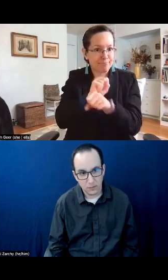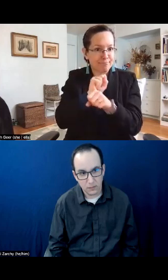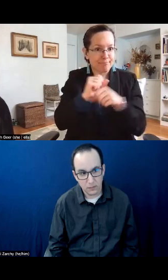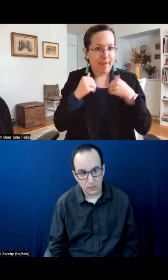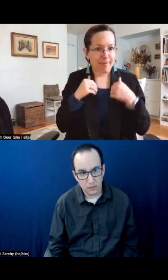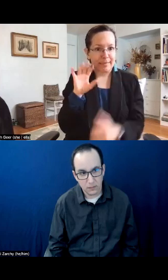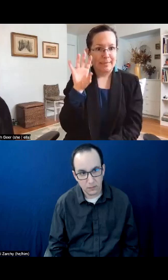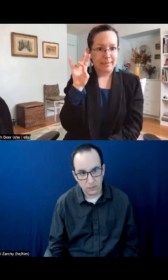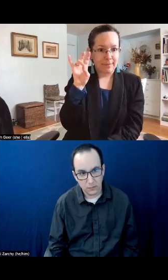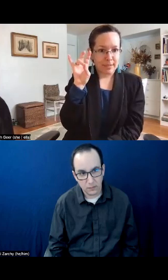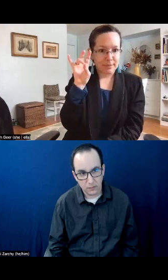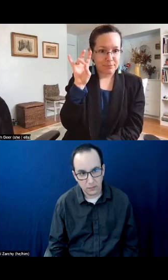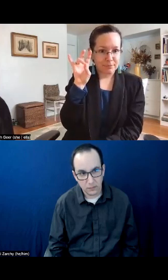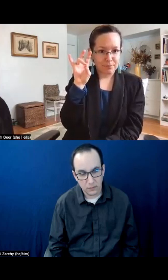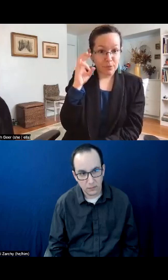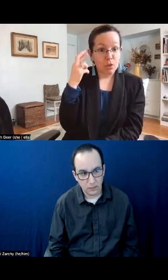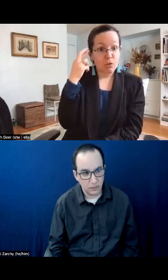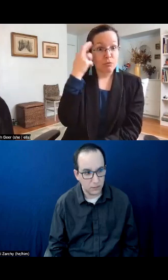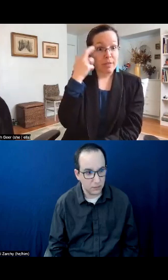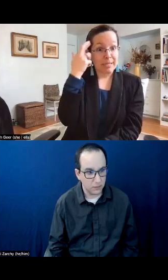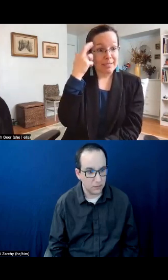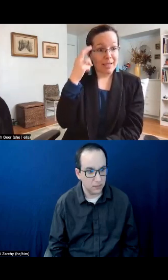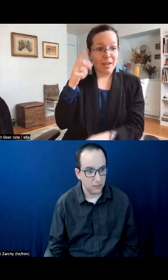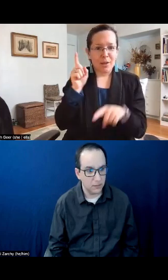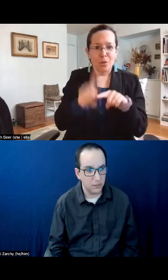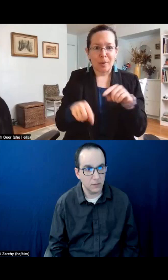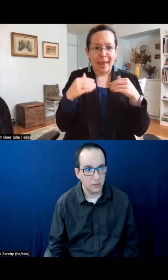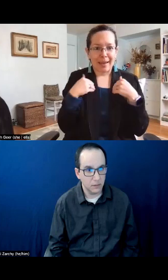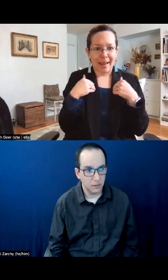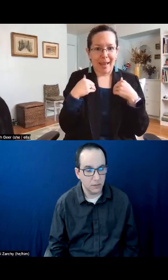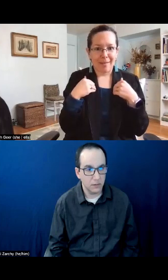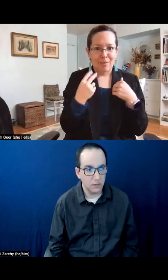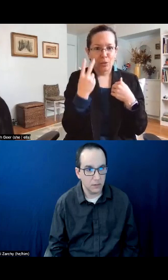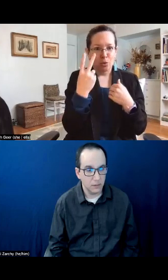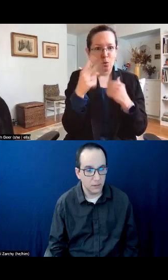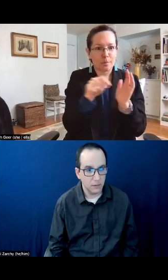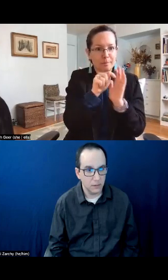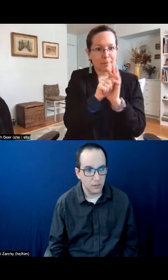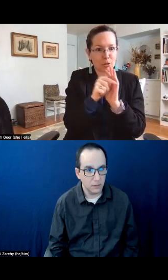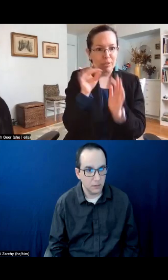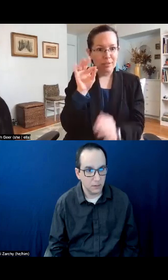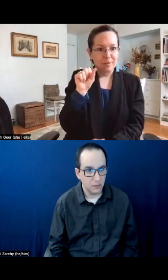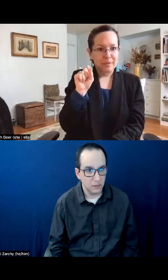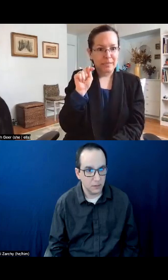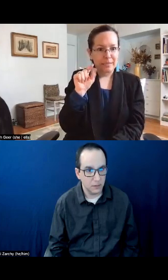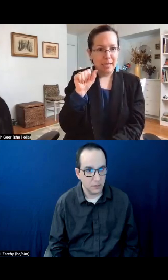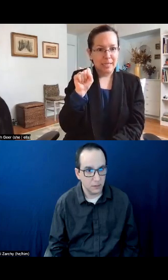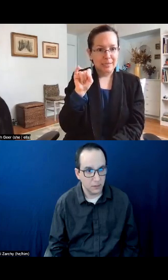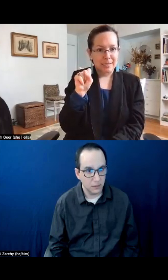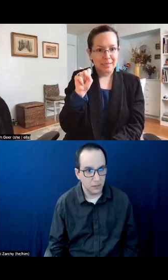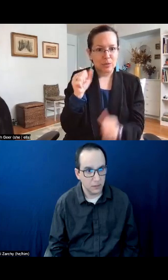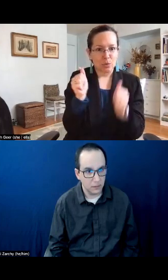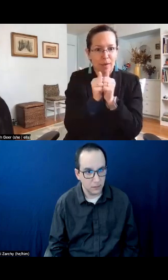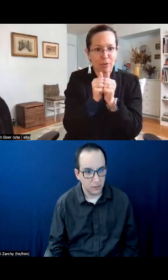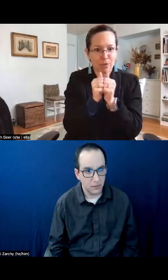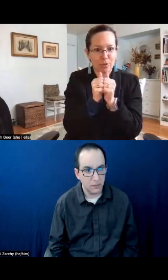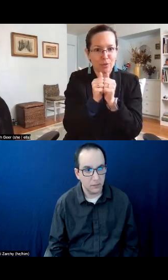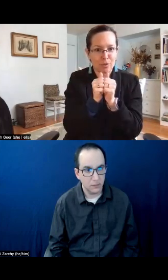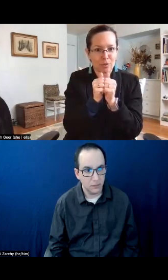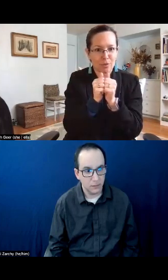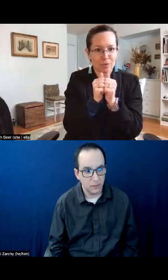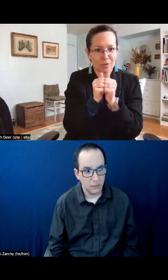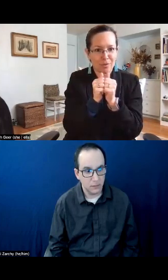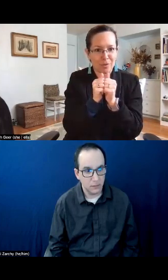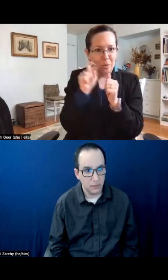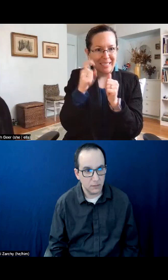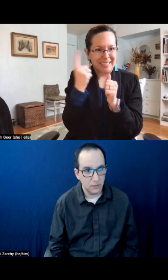of these segments, we actually have 7. The reason for that is that you can't have 2 periods of